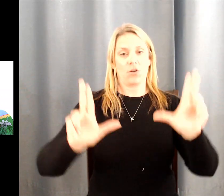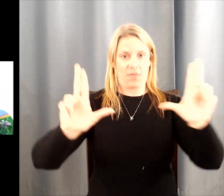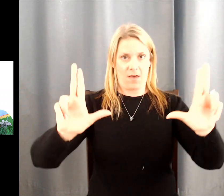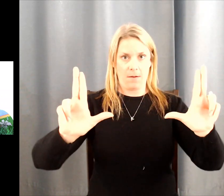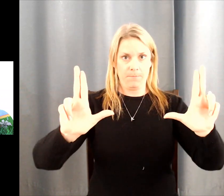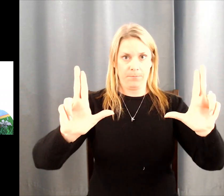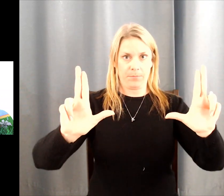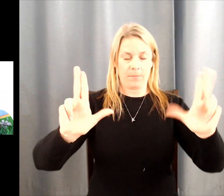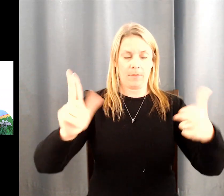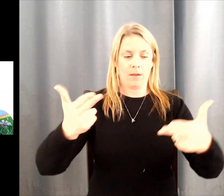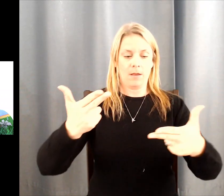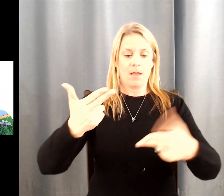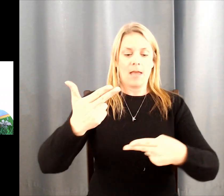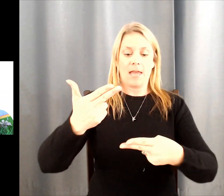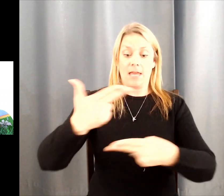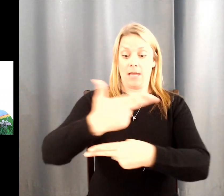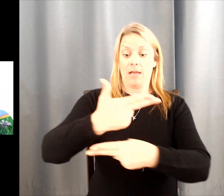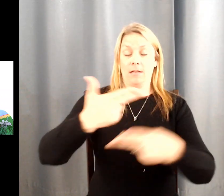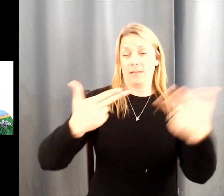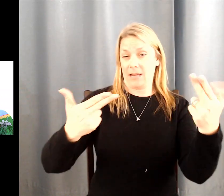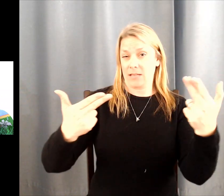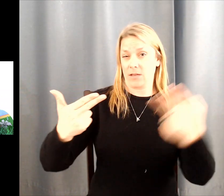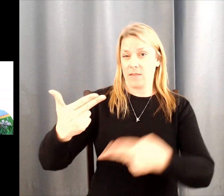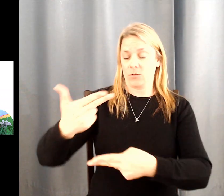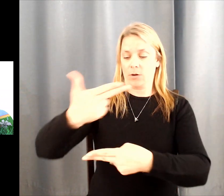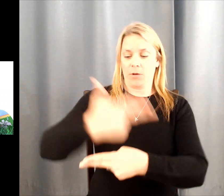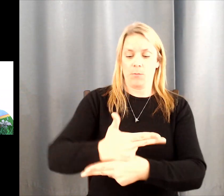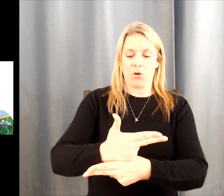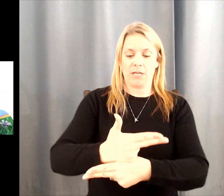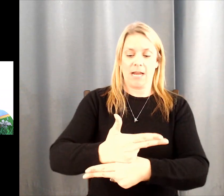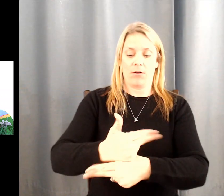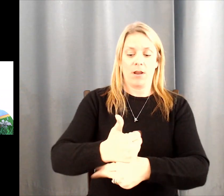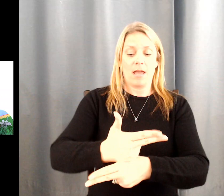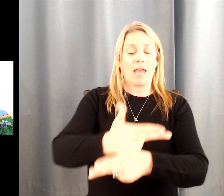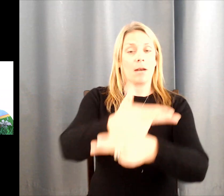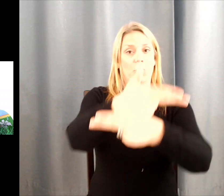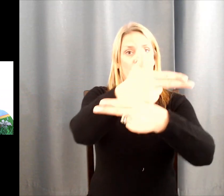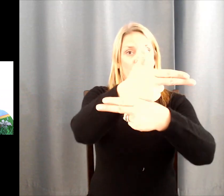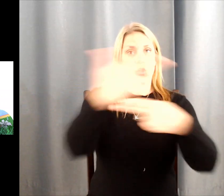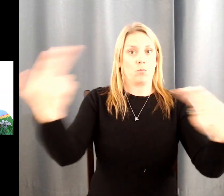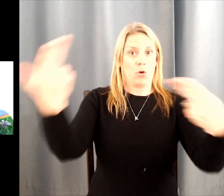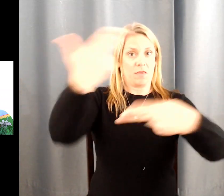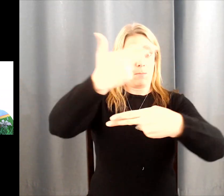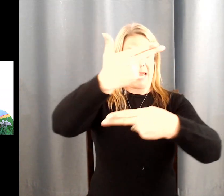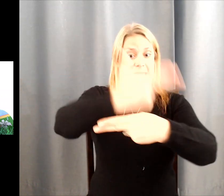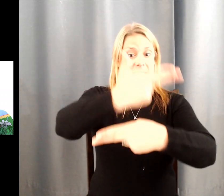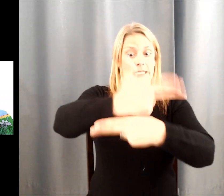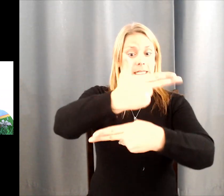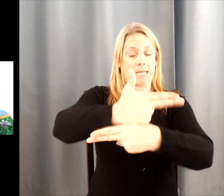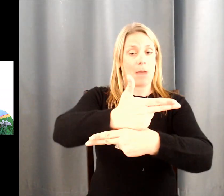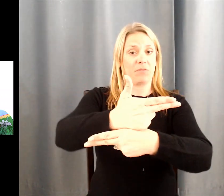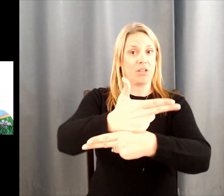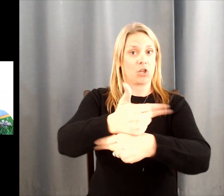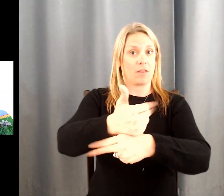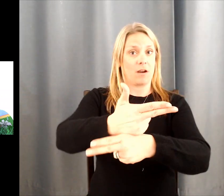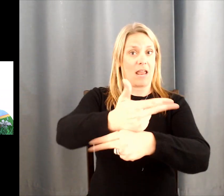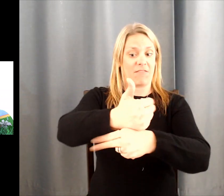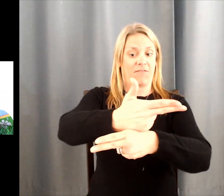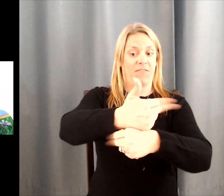thumb. And I guess on this one, I'm going to put it down. And I'm going to put my hands on top of each other and flap